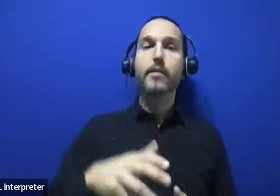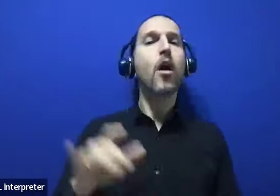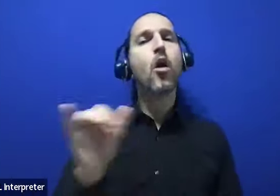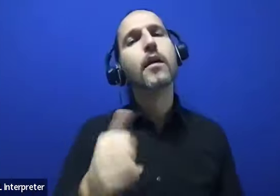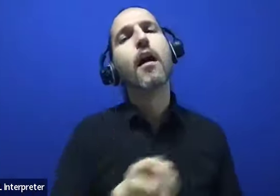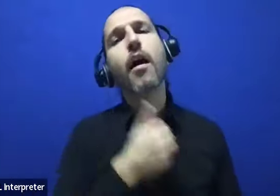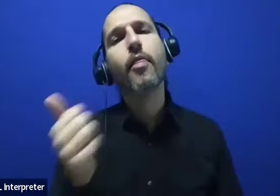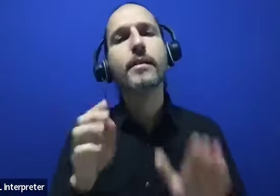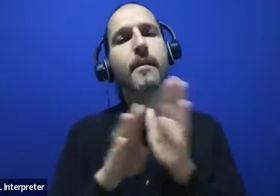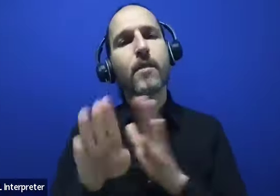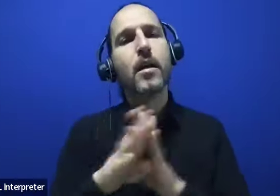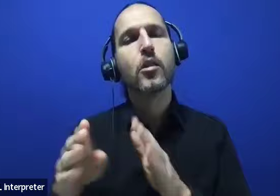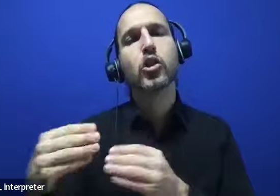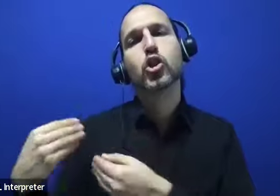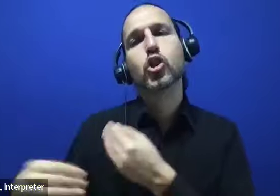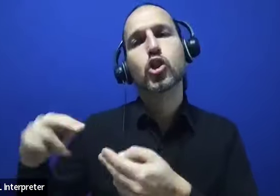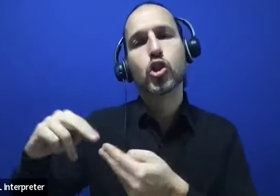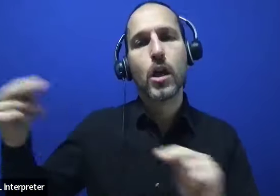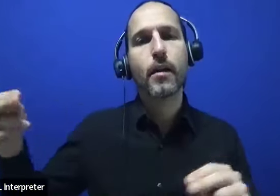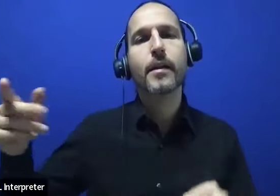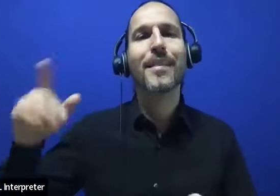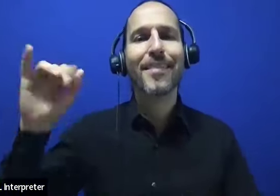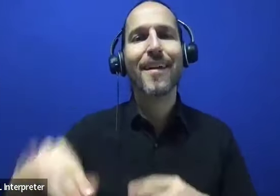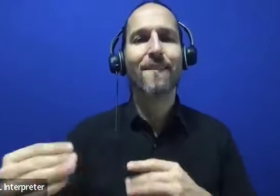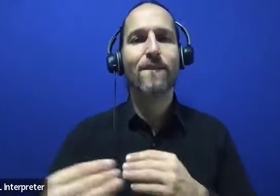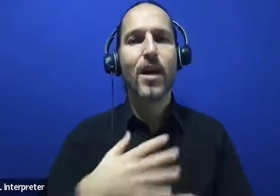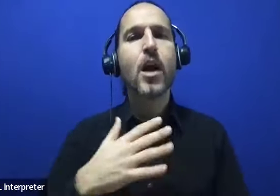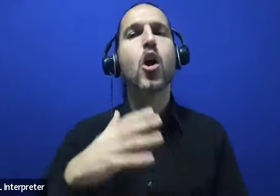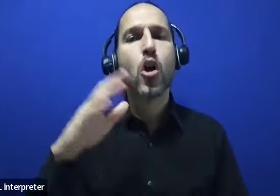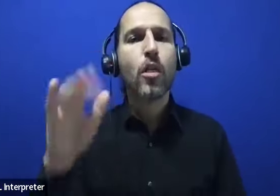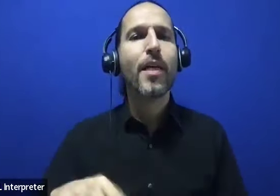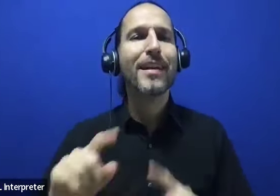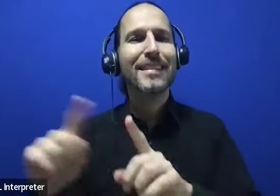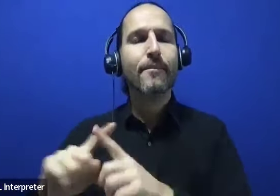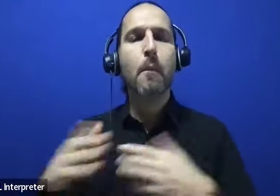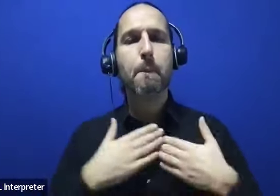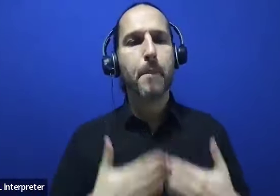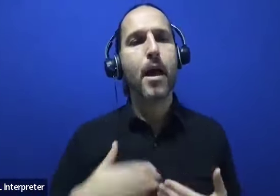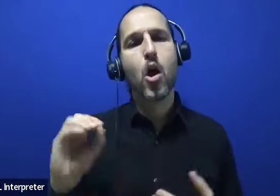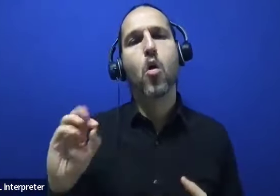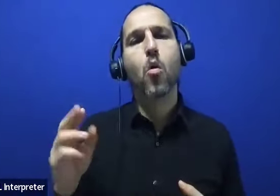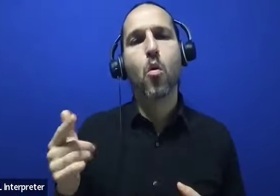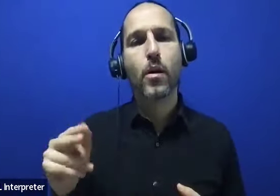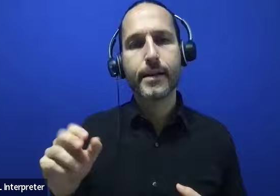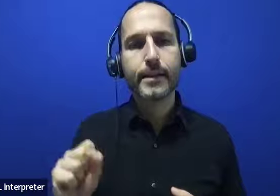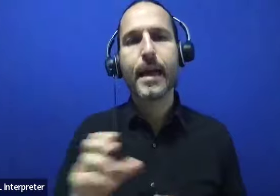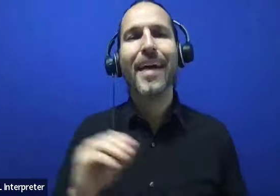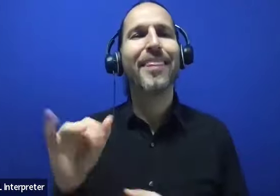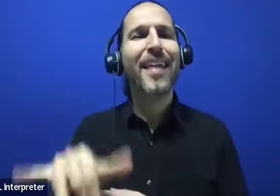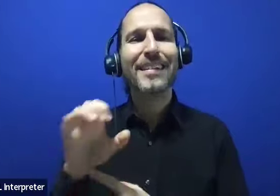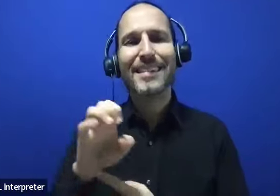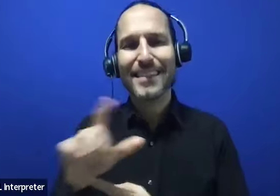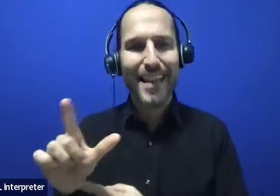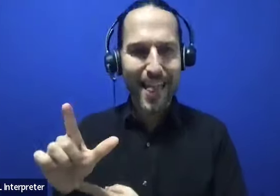many other developmental genes by impacting the neural crest, which is development of the organs, and placoid cell formation and